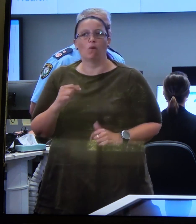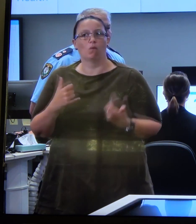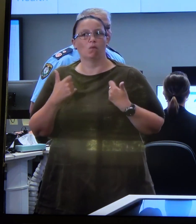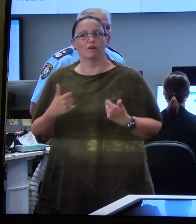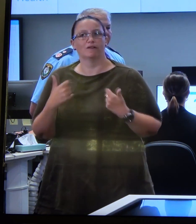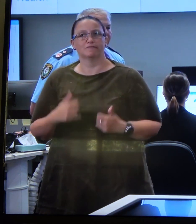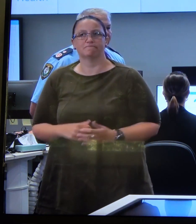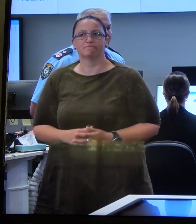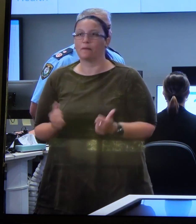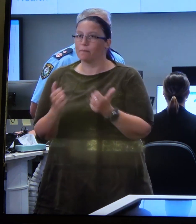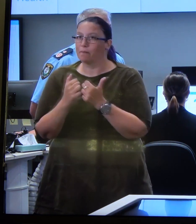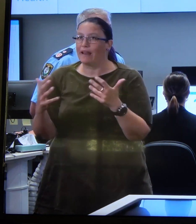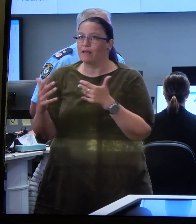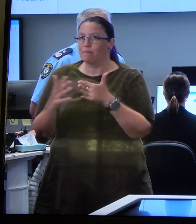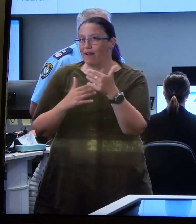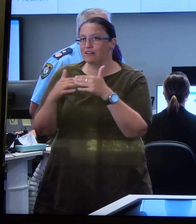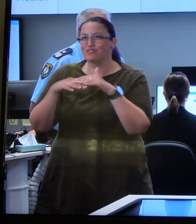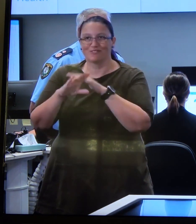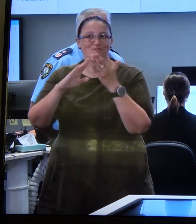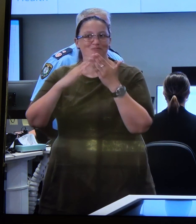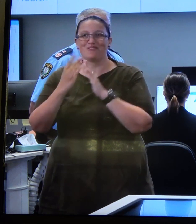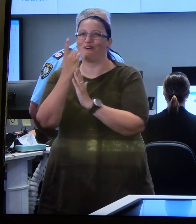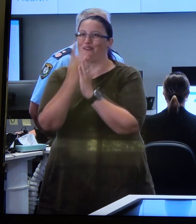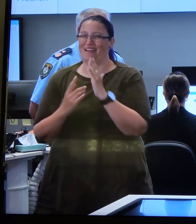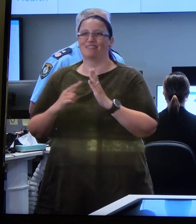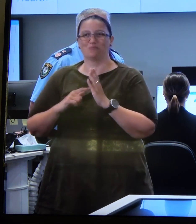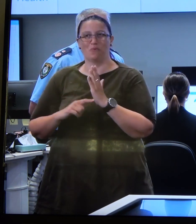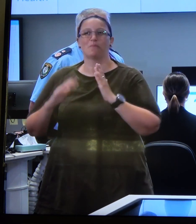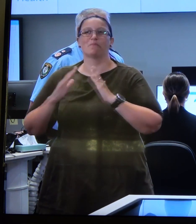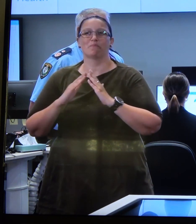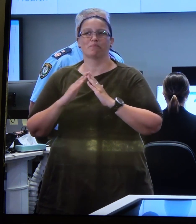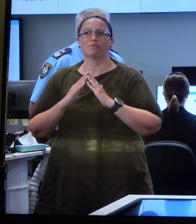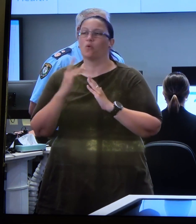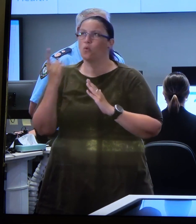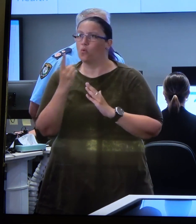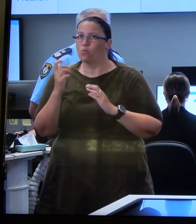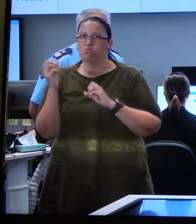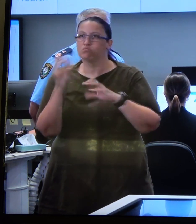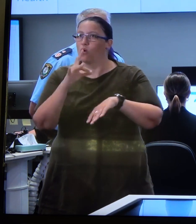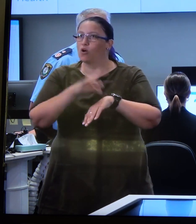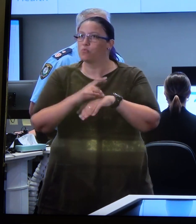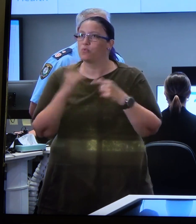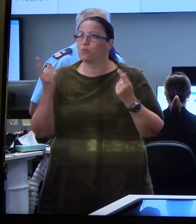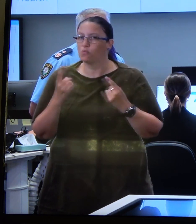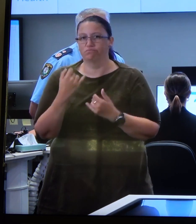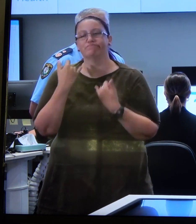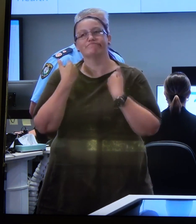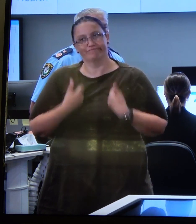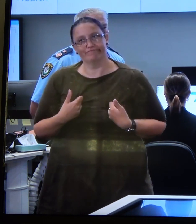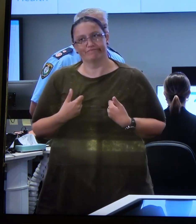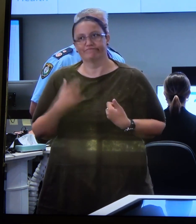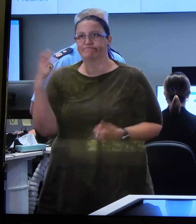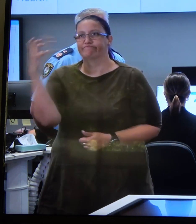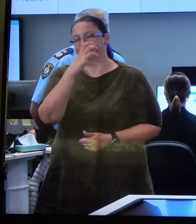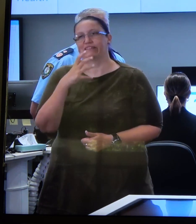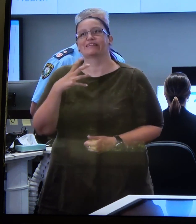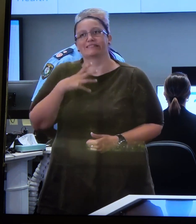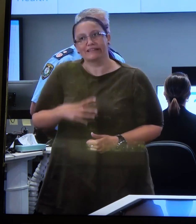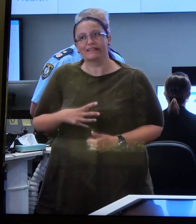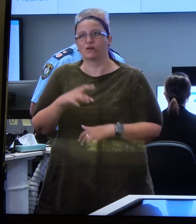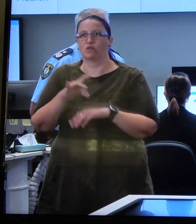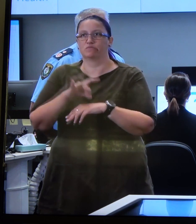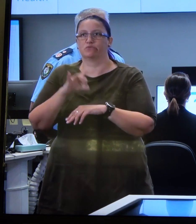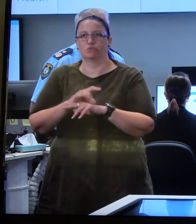being managed at home, and we are only admitting patients now that require hospital